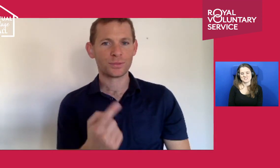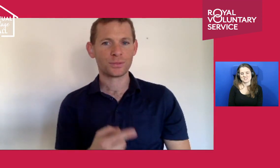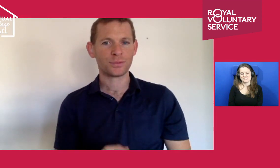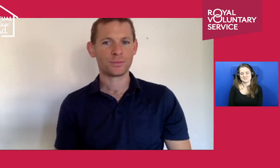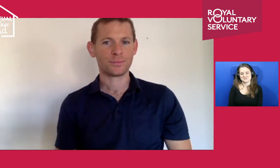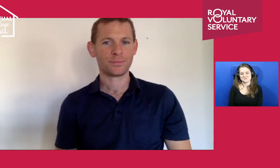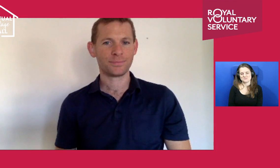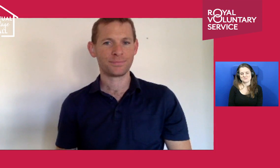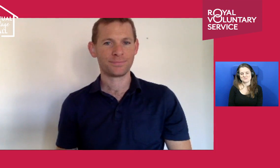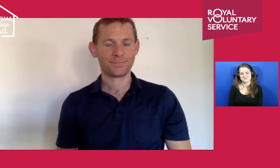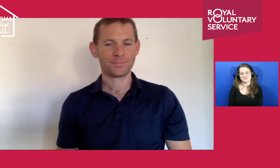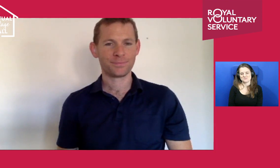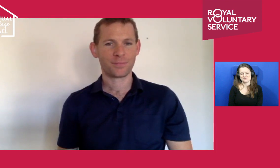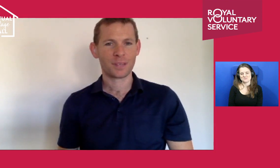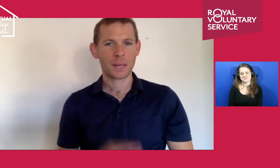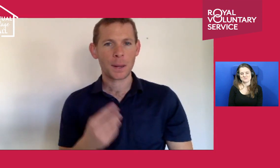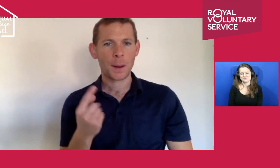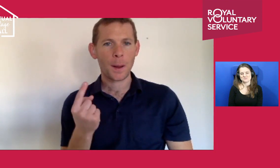Porridge.